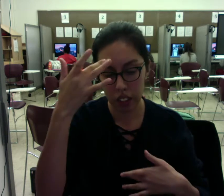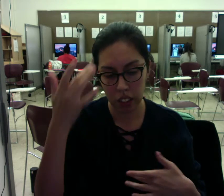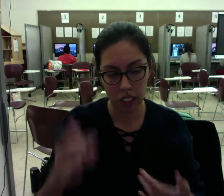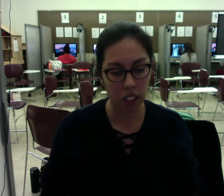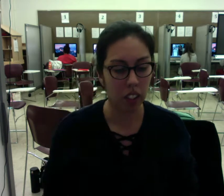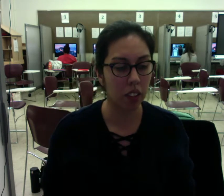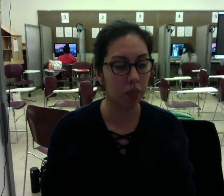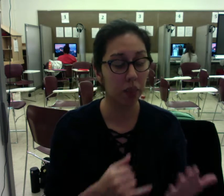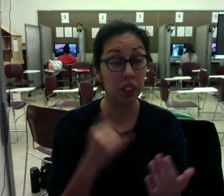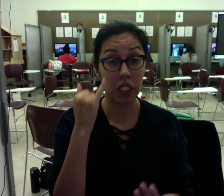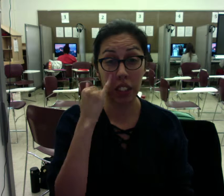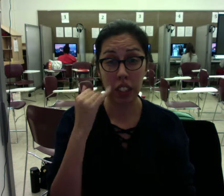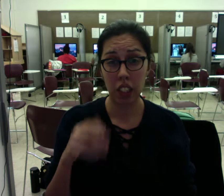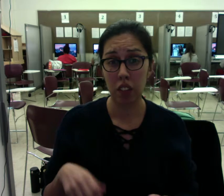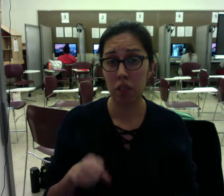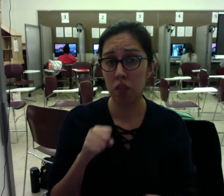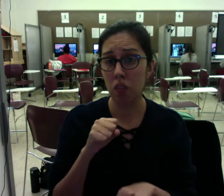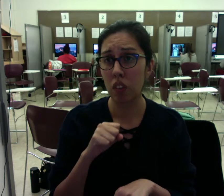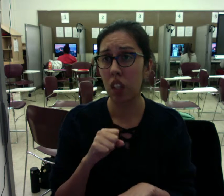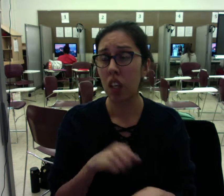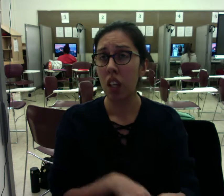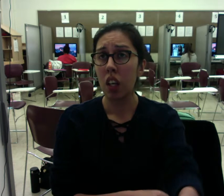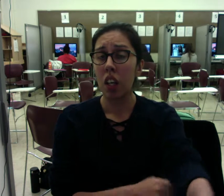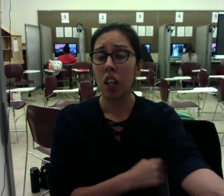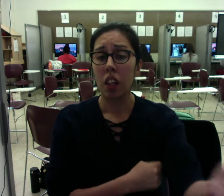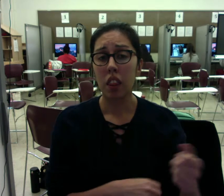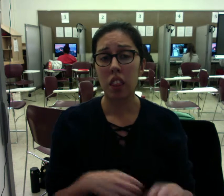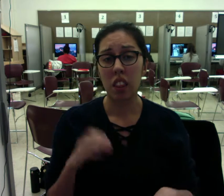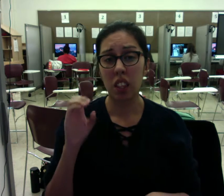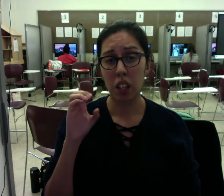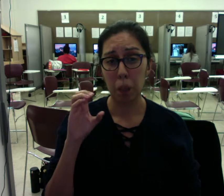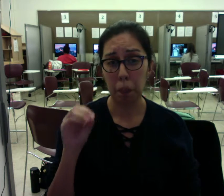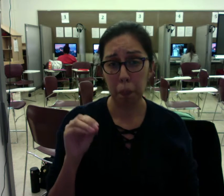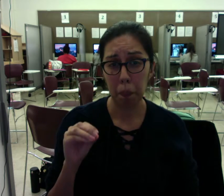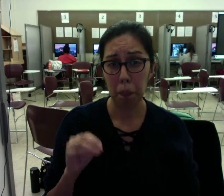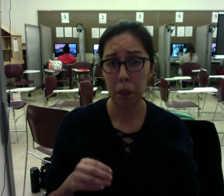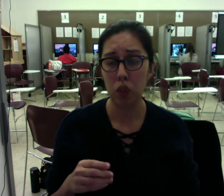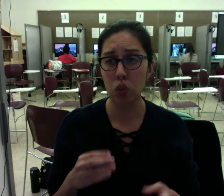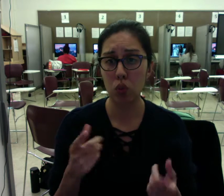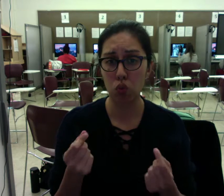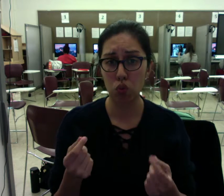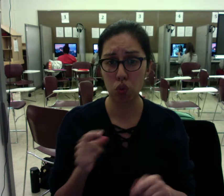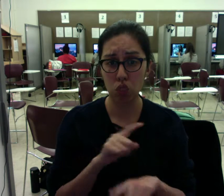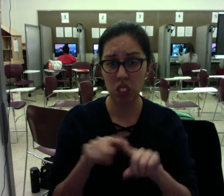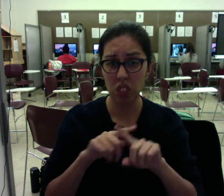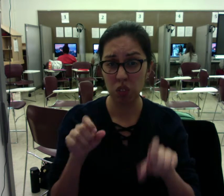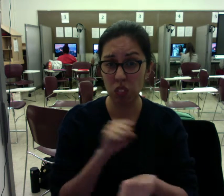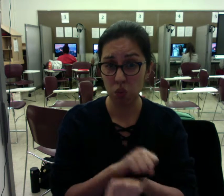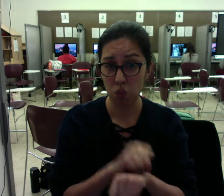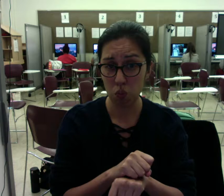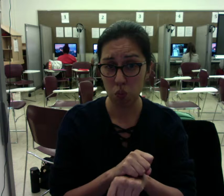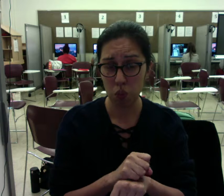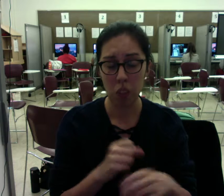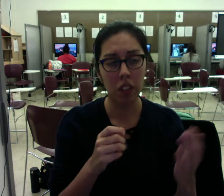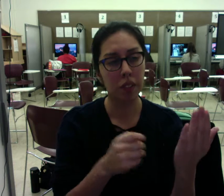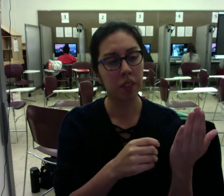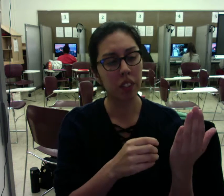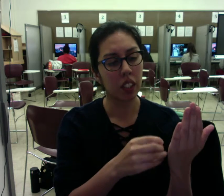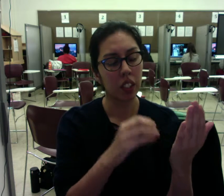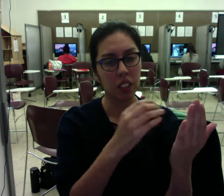different jobs, it will begin to actually compartmentalize which jobs were done by that individual. The reason that's so much nicer now in computers